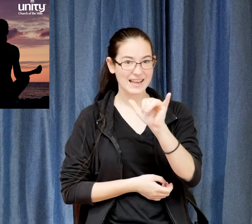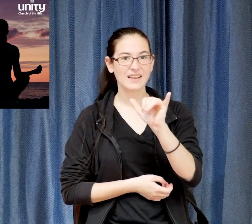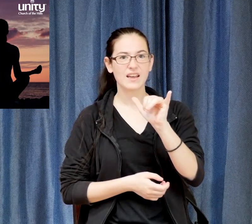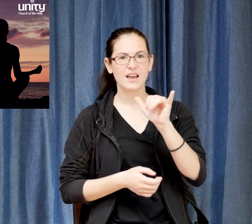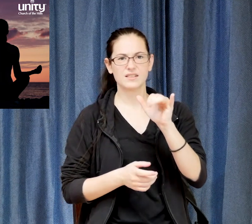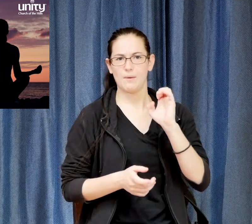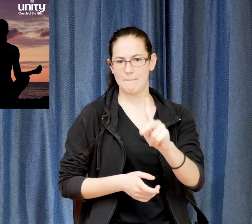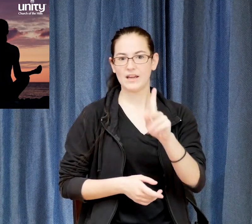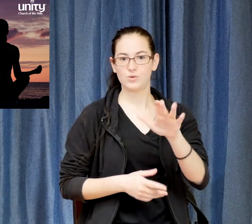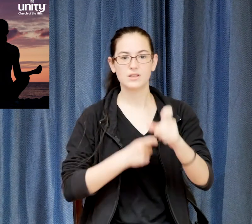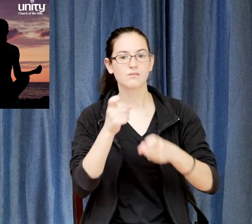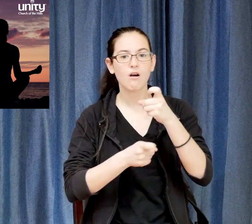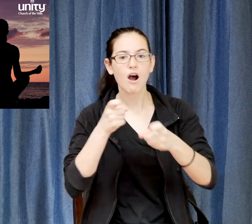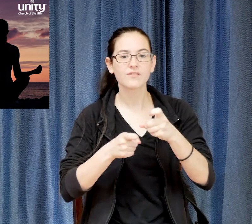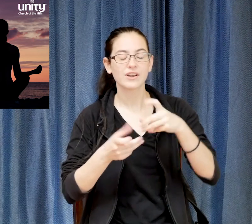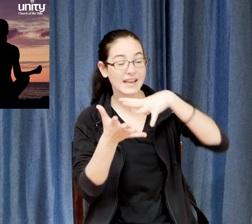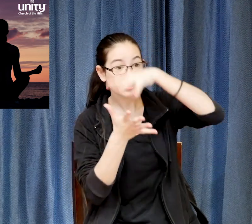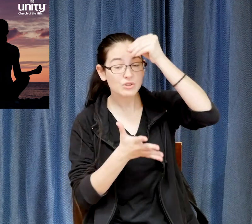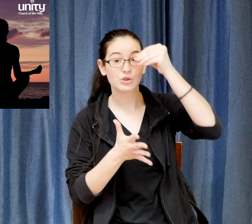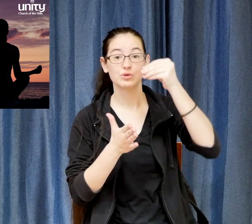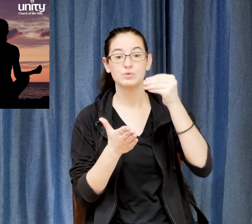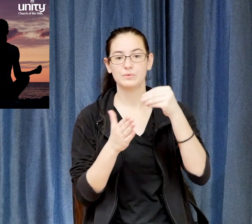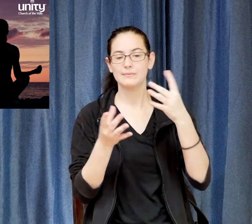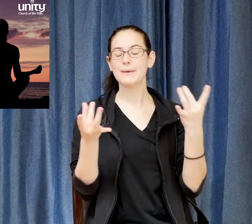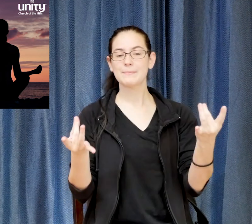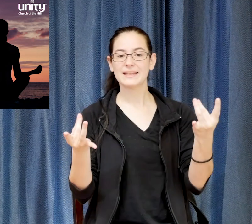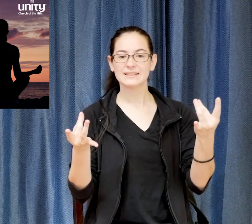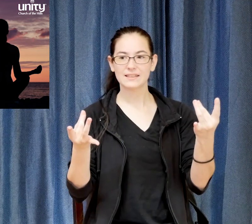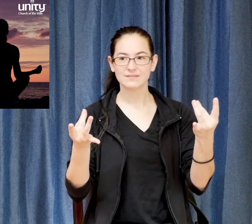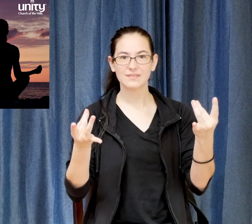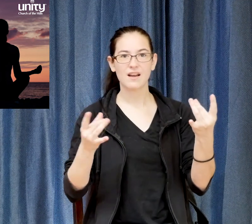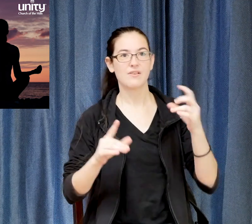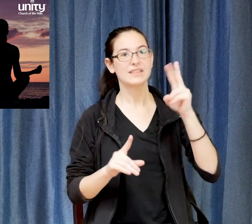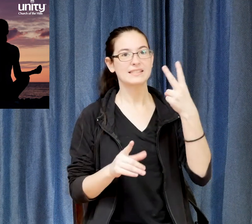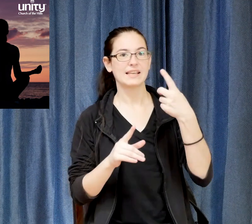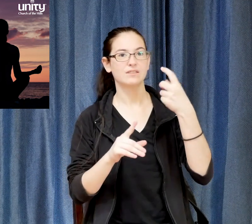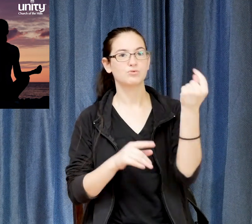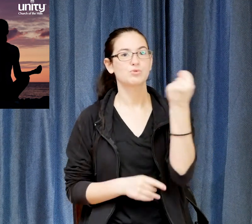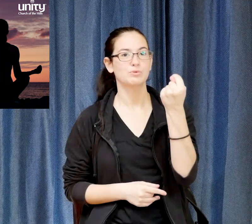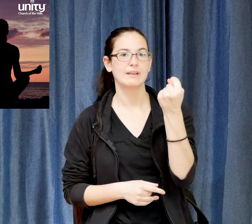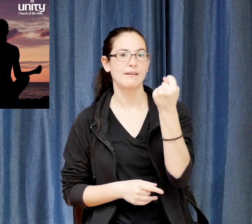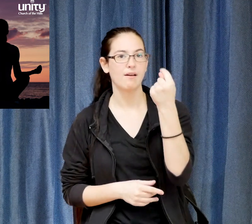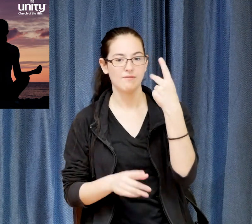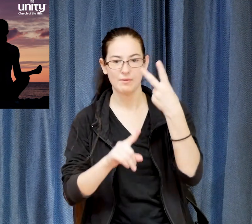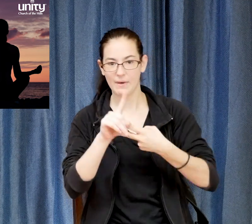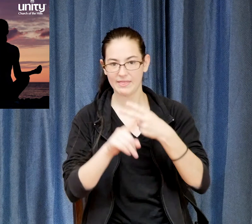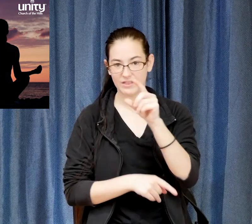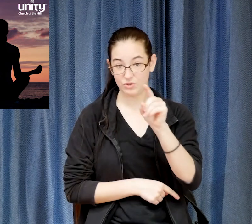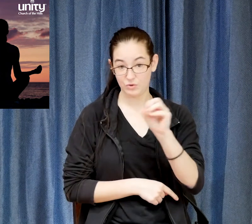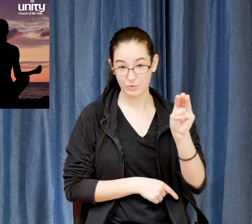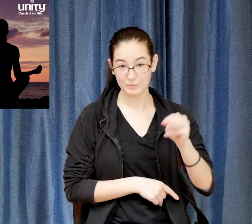offering, Learn to Meditate class the second Tuesday of every month via Zoom. If you're wanting